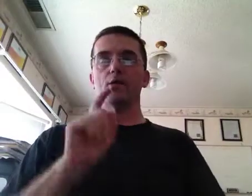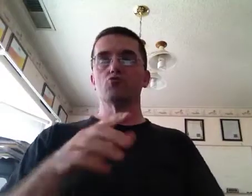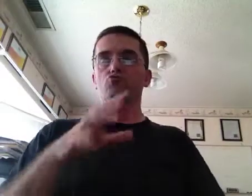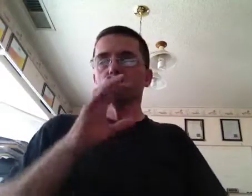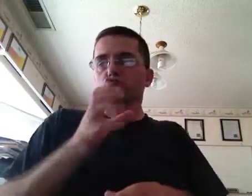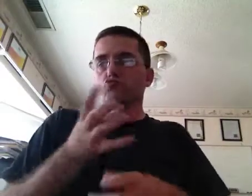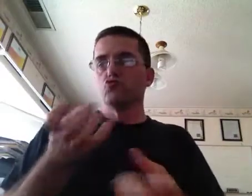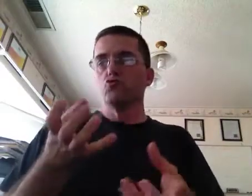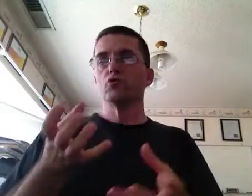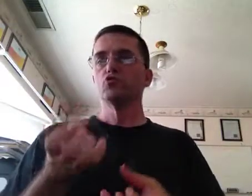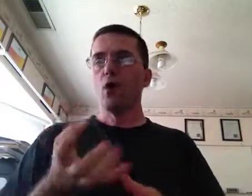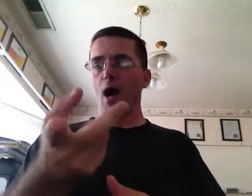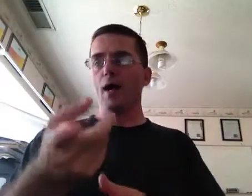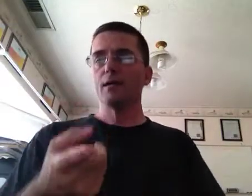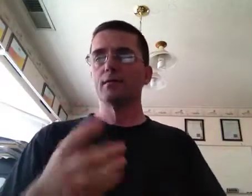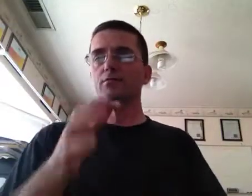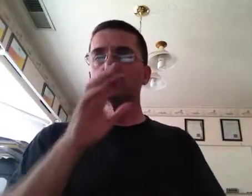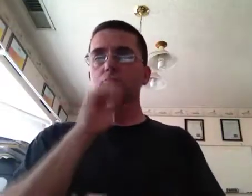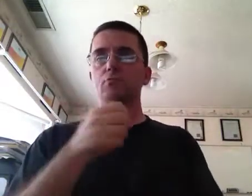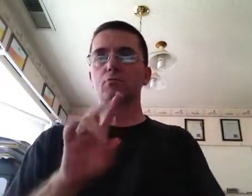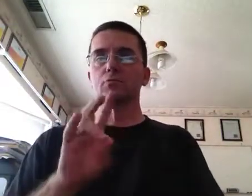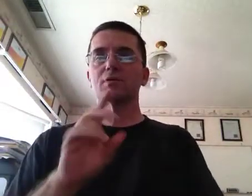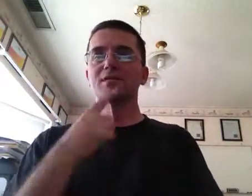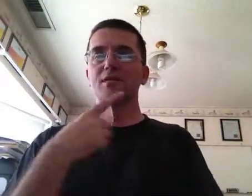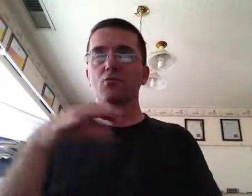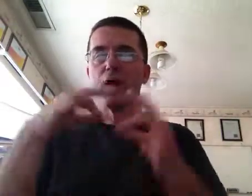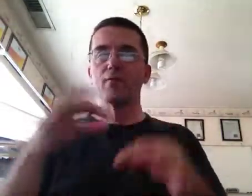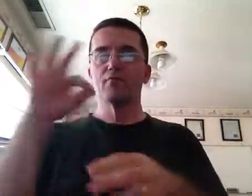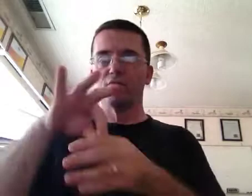do. Does he tell you how to vote?